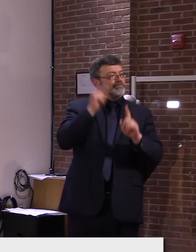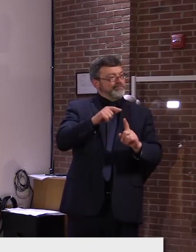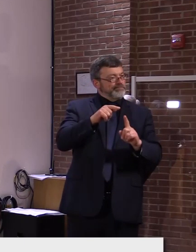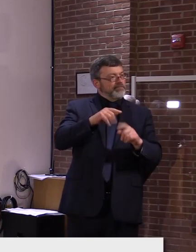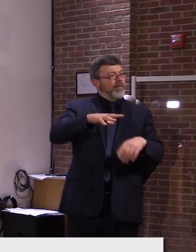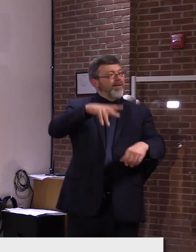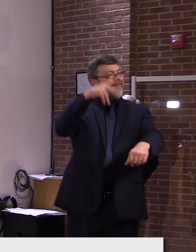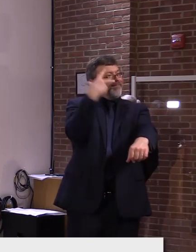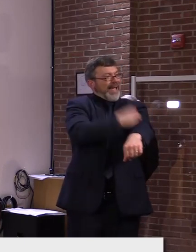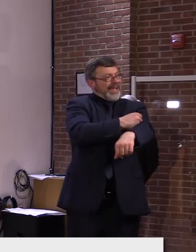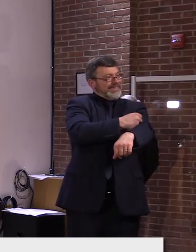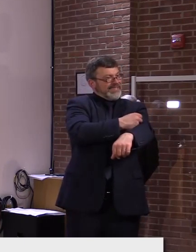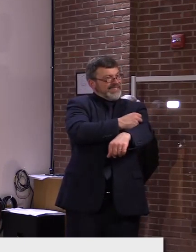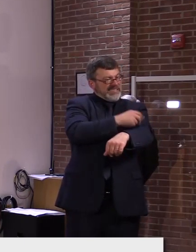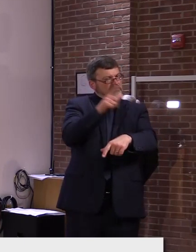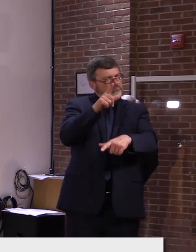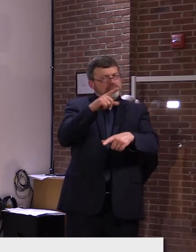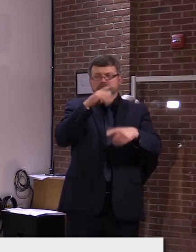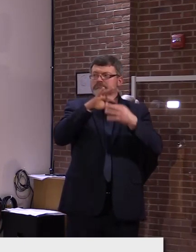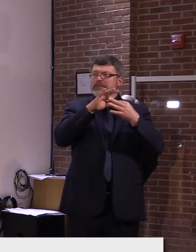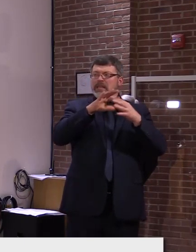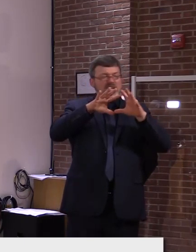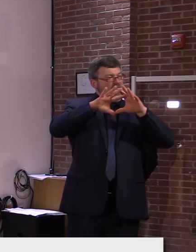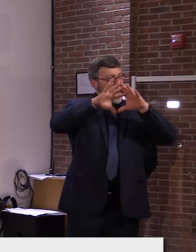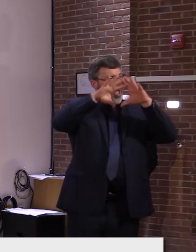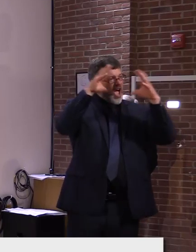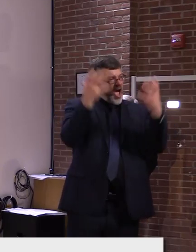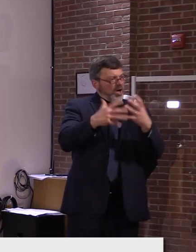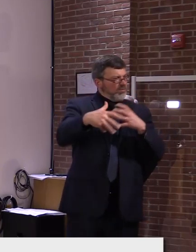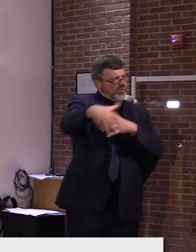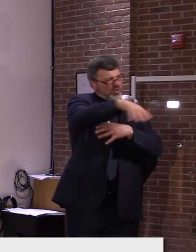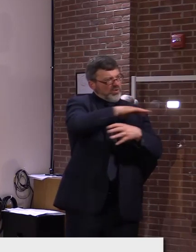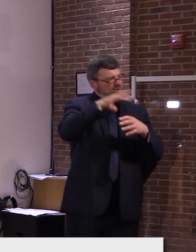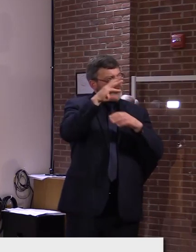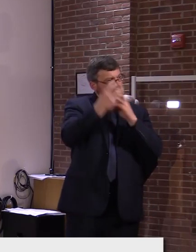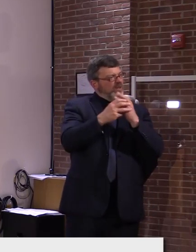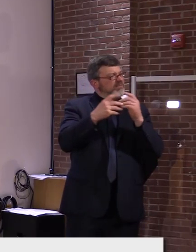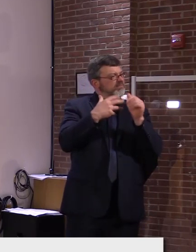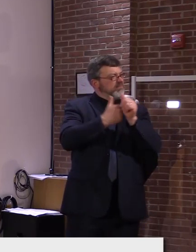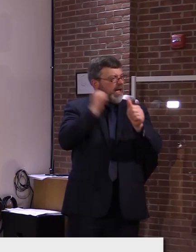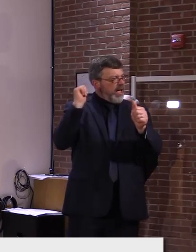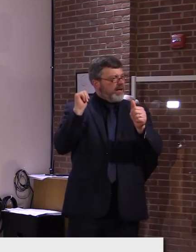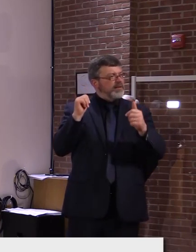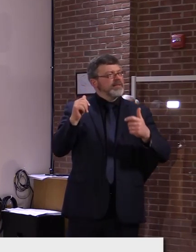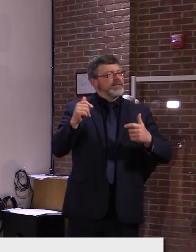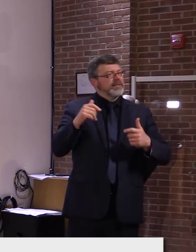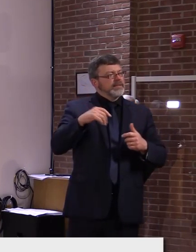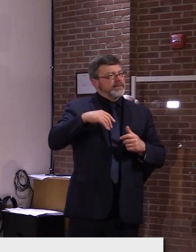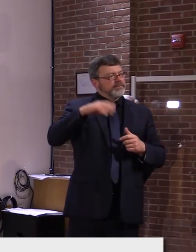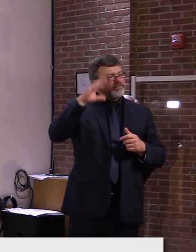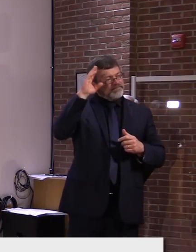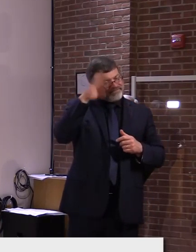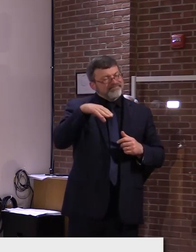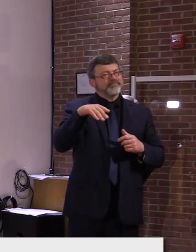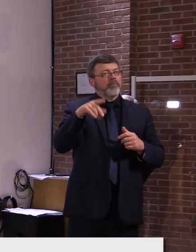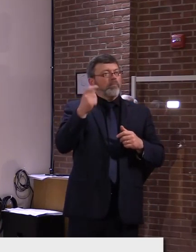imperative, I'm curious as to whether Dr. Levine sees